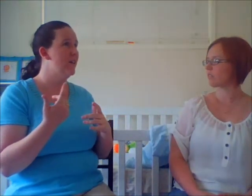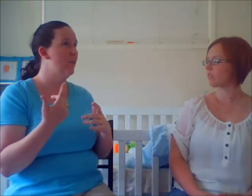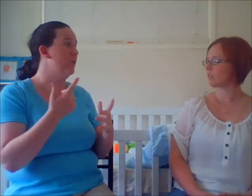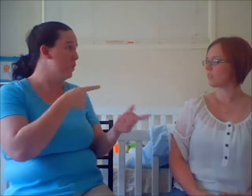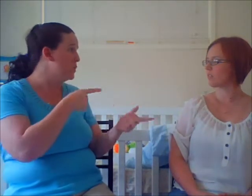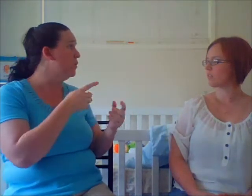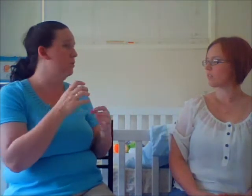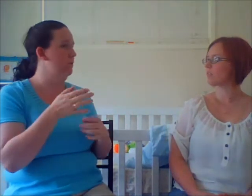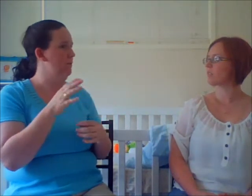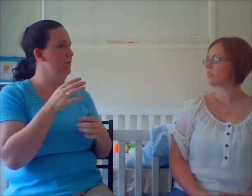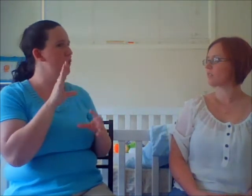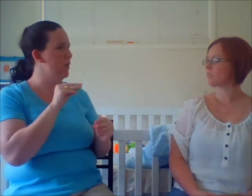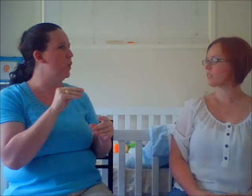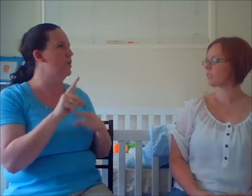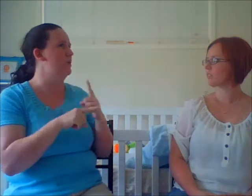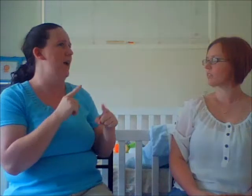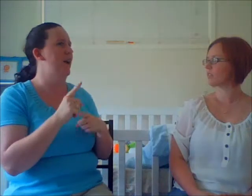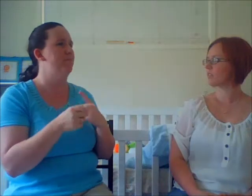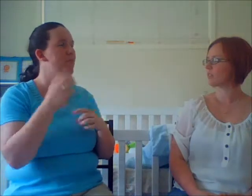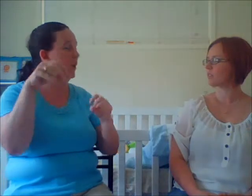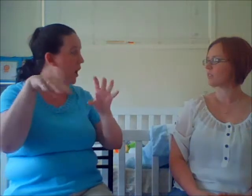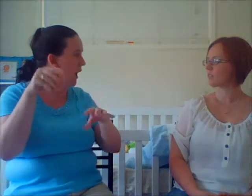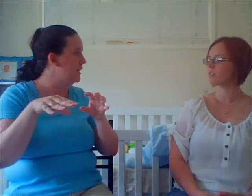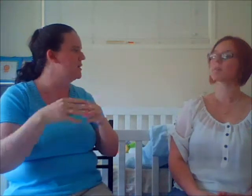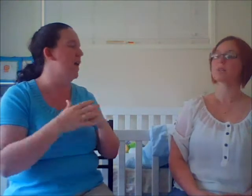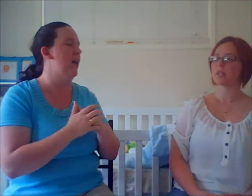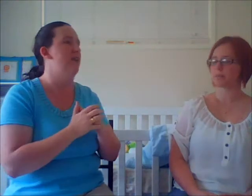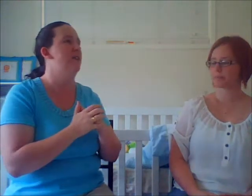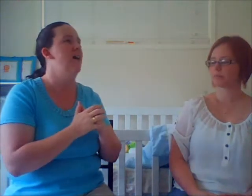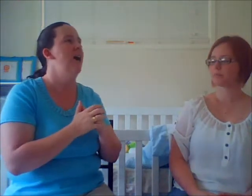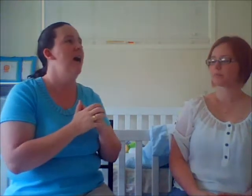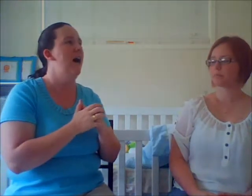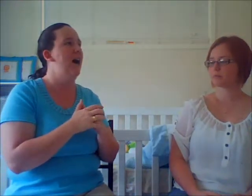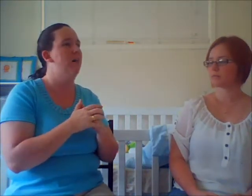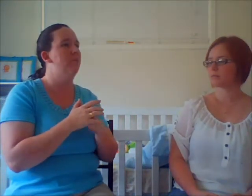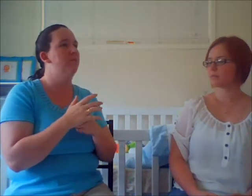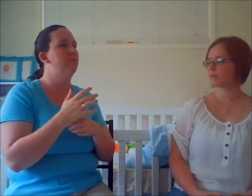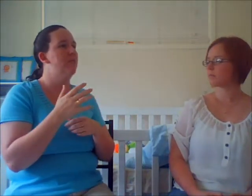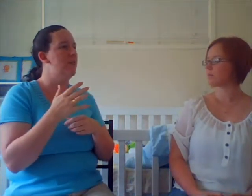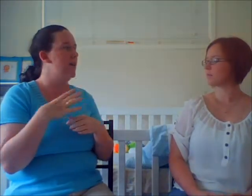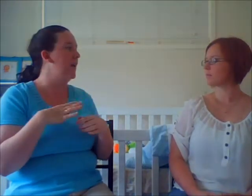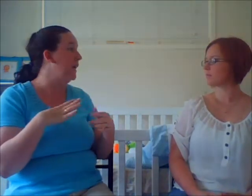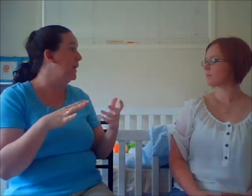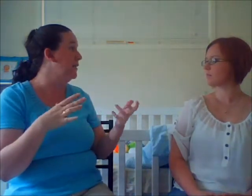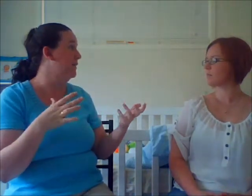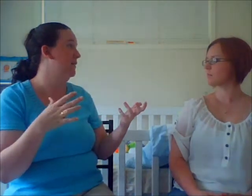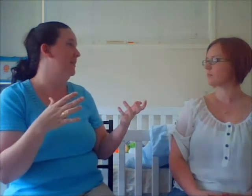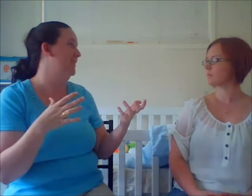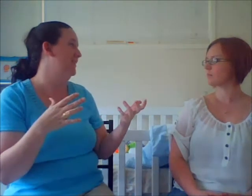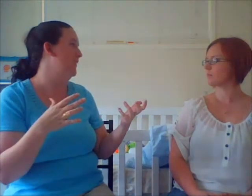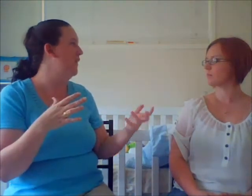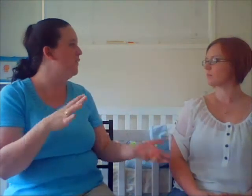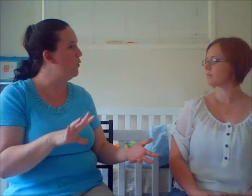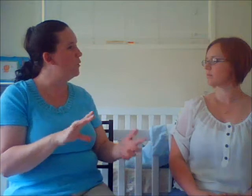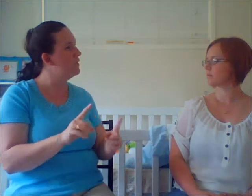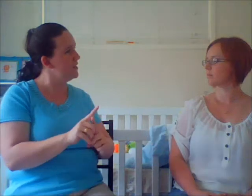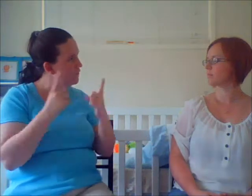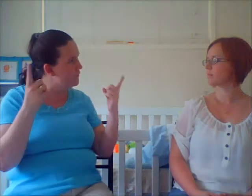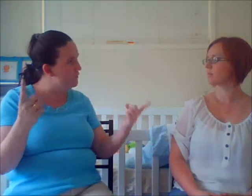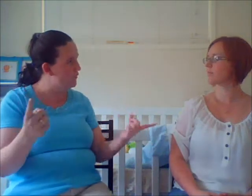we've already talked about the lights and the need for different